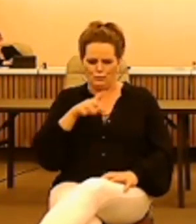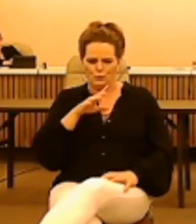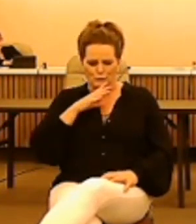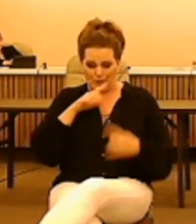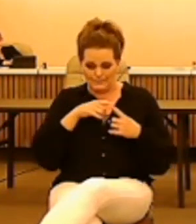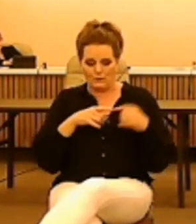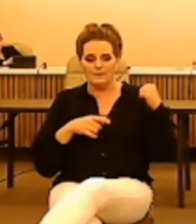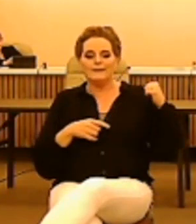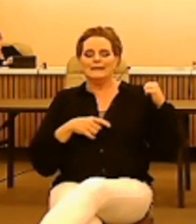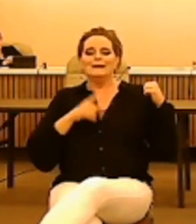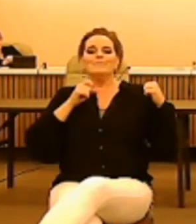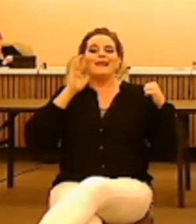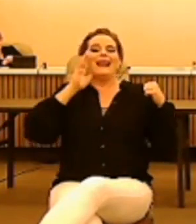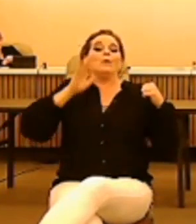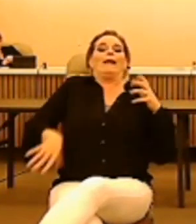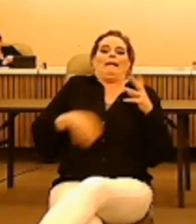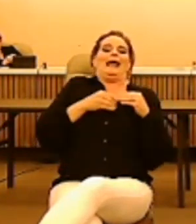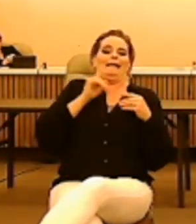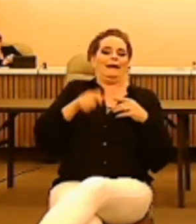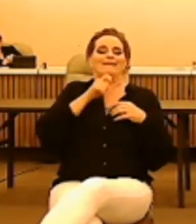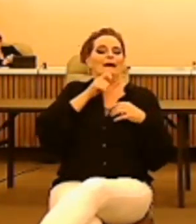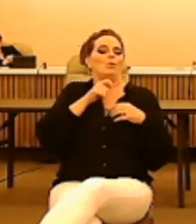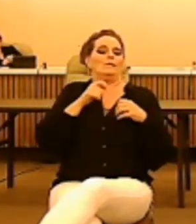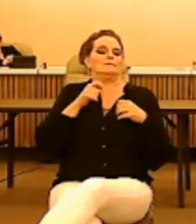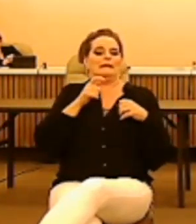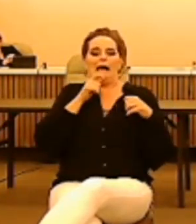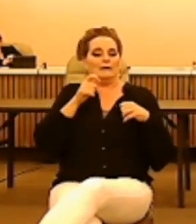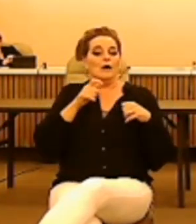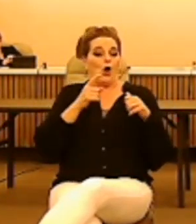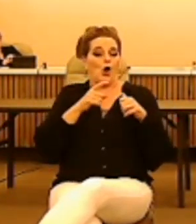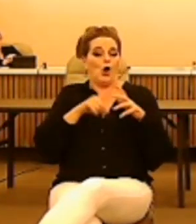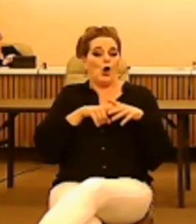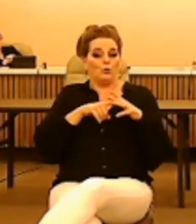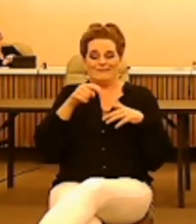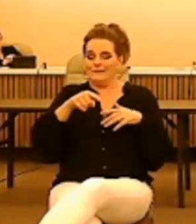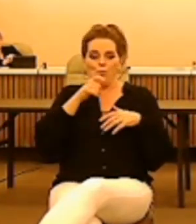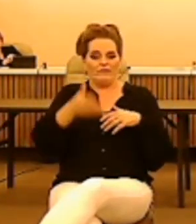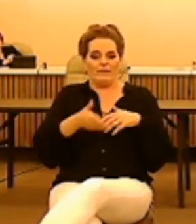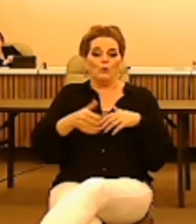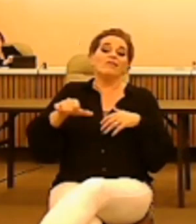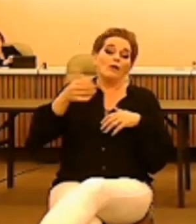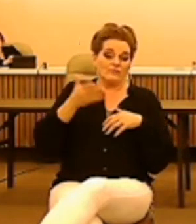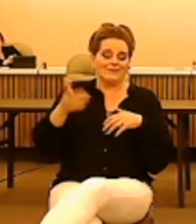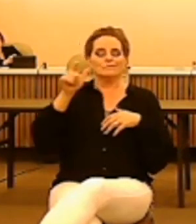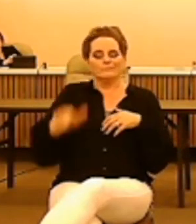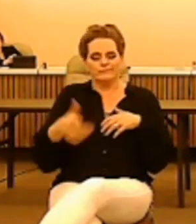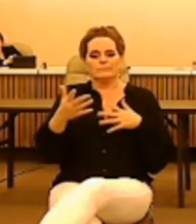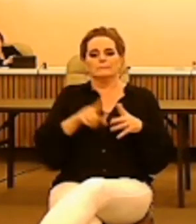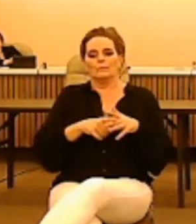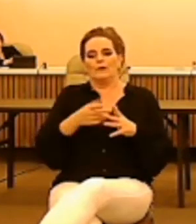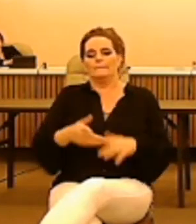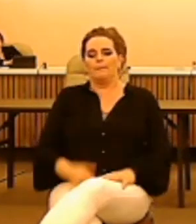one that I'm adding. That Mhm. was not there originally. Okay, The other stuff was all there originally. does